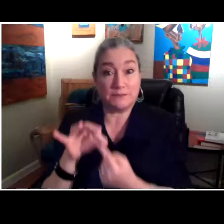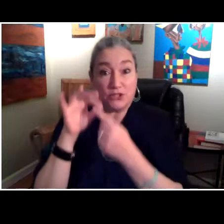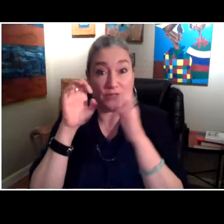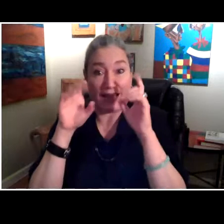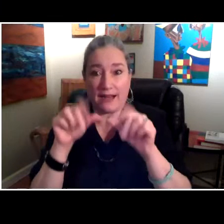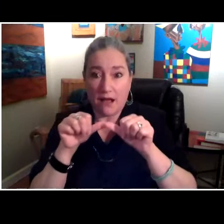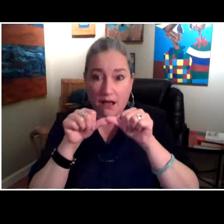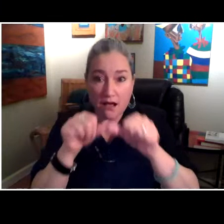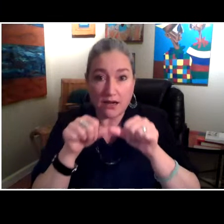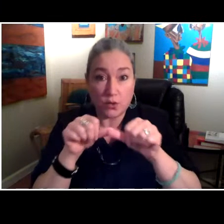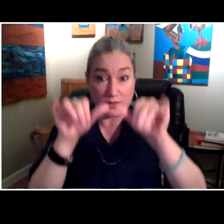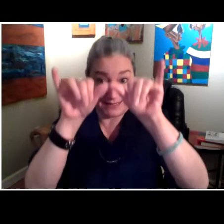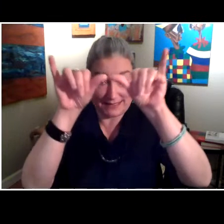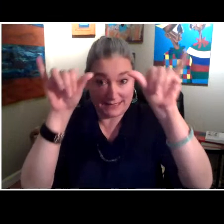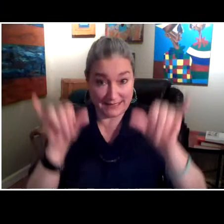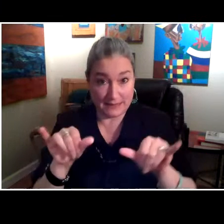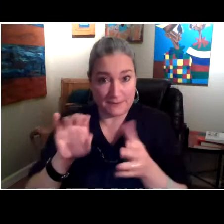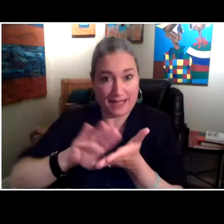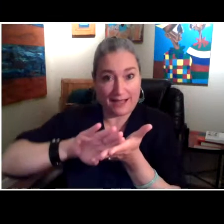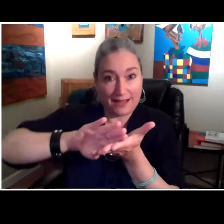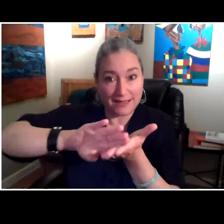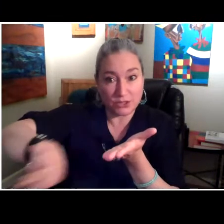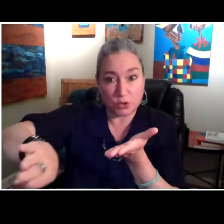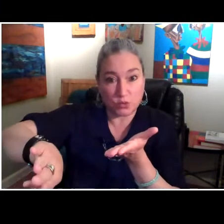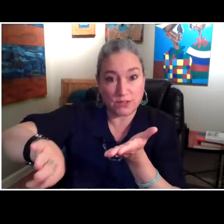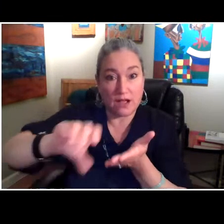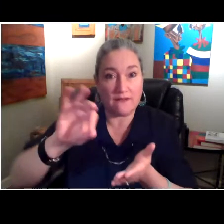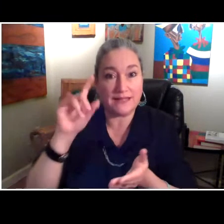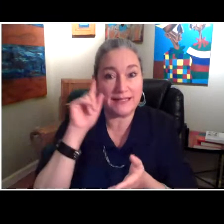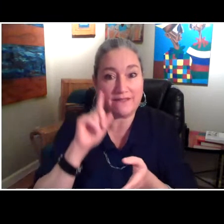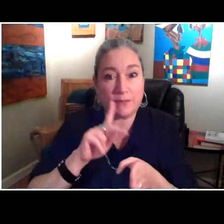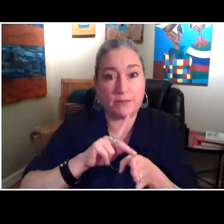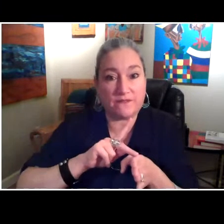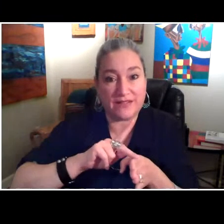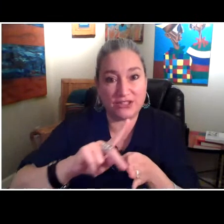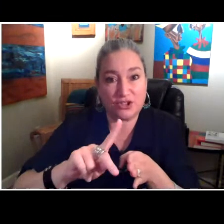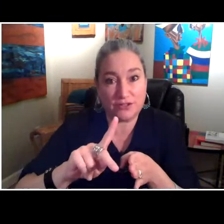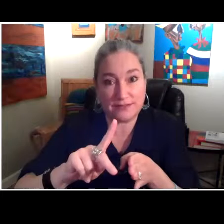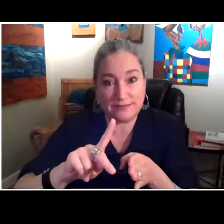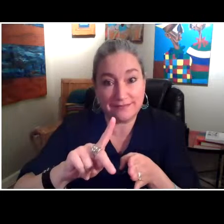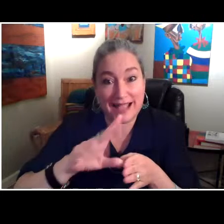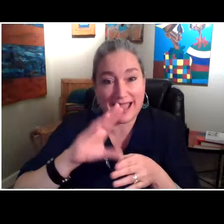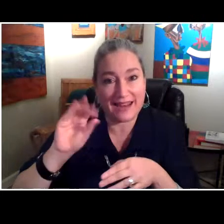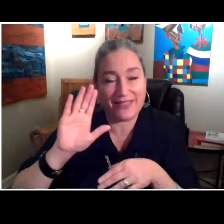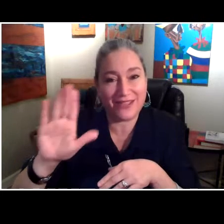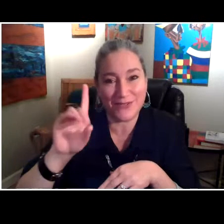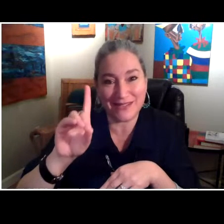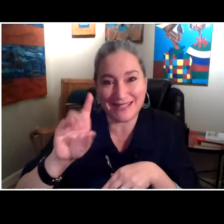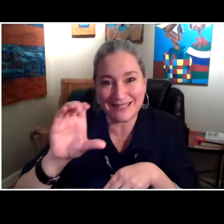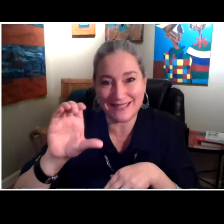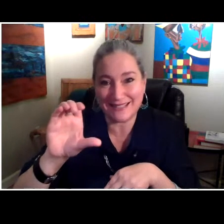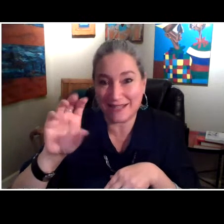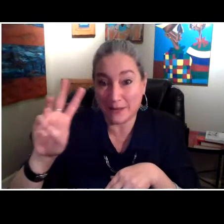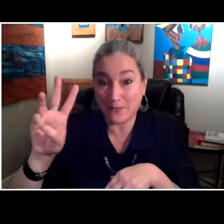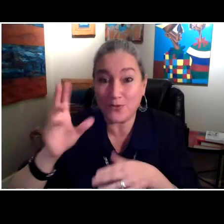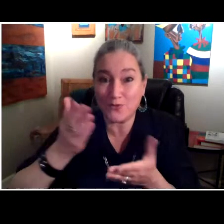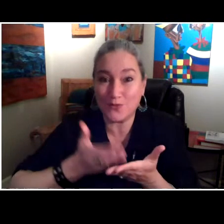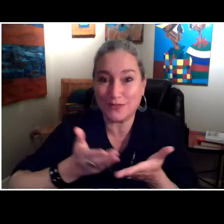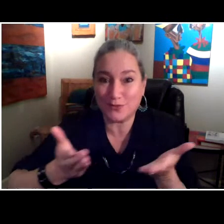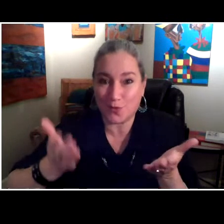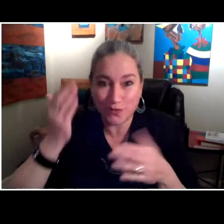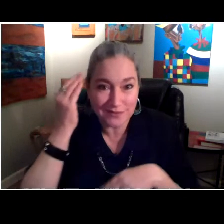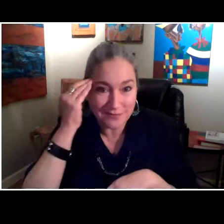Second, we looked at weaknesses. Both medical and special education's ongoing systemic exclusion of